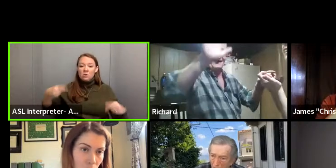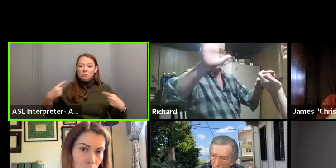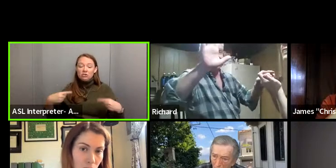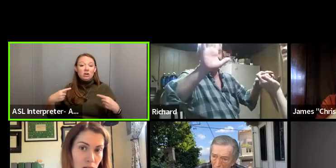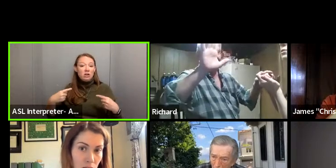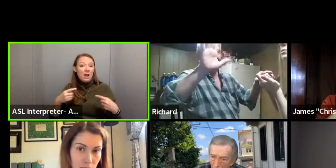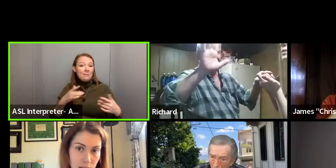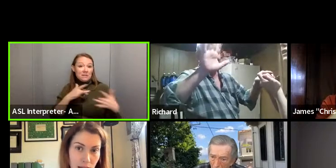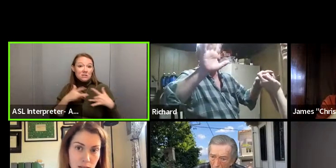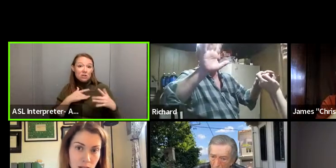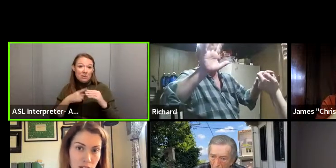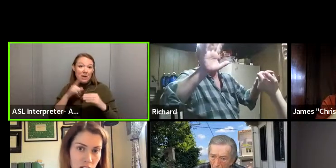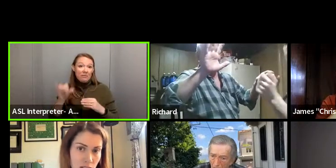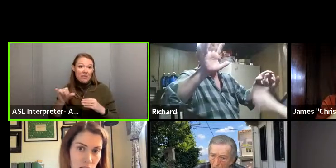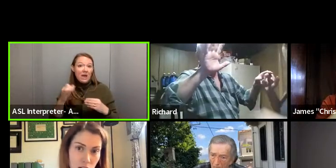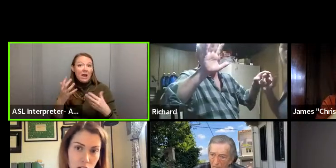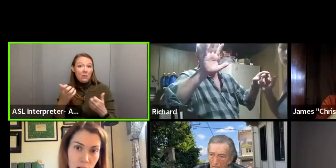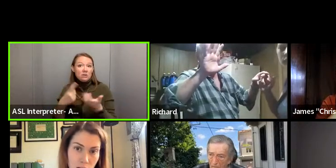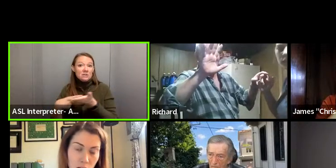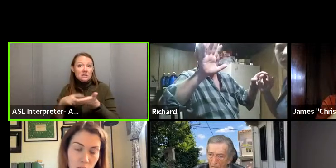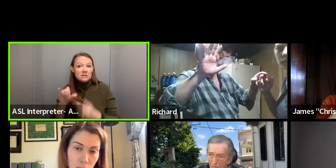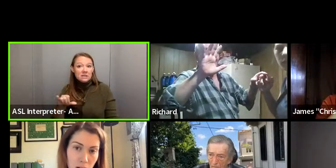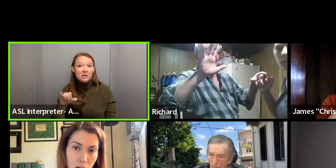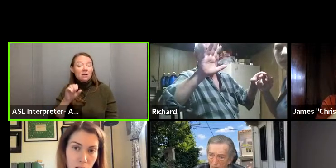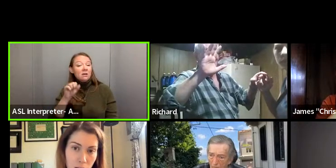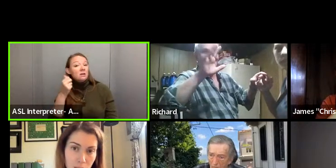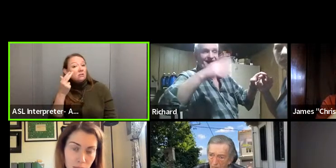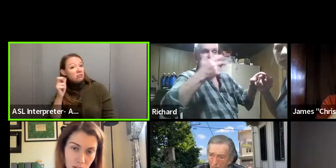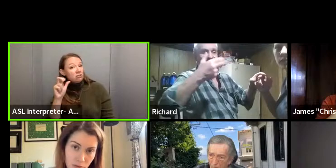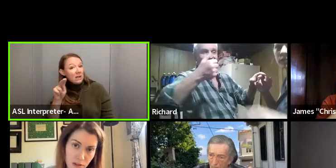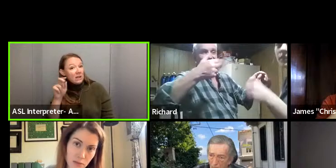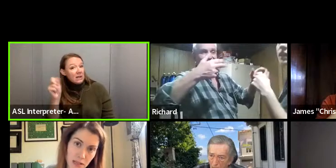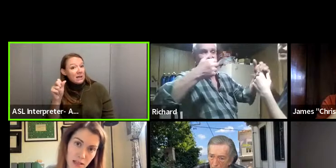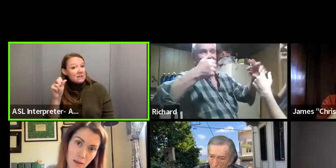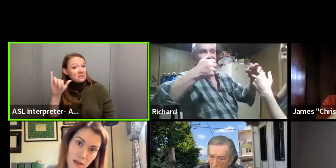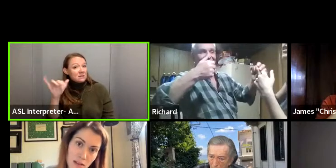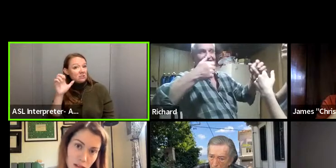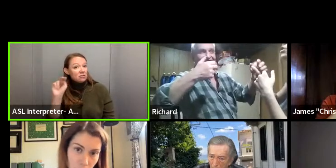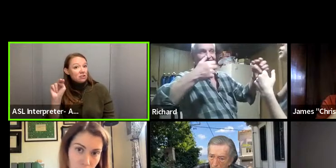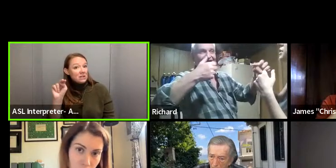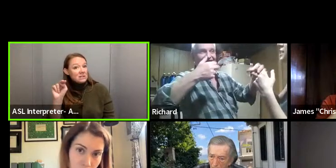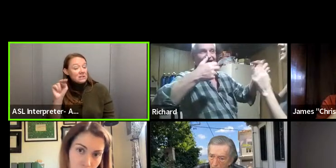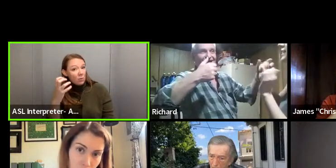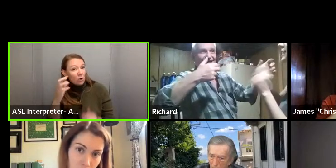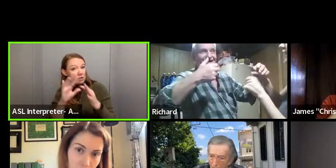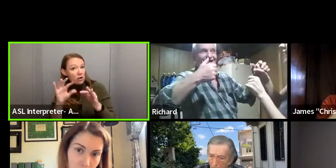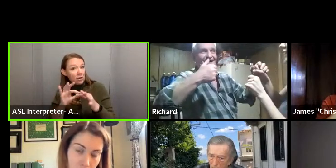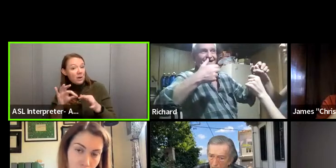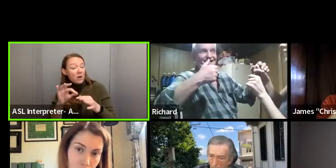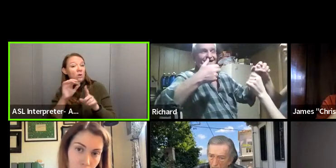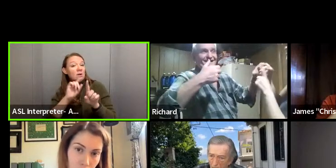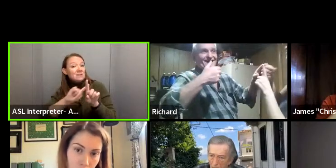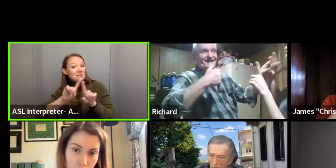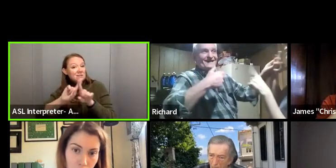that. Yes. Jason, did you want to talk about the different speed limits in Pittsburgh?